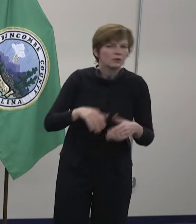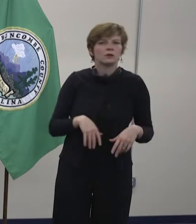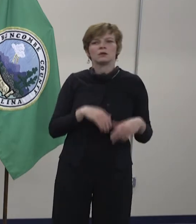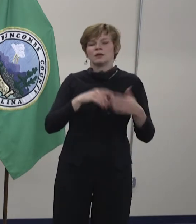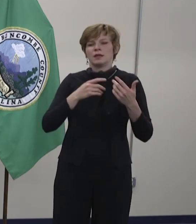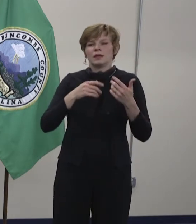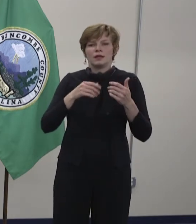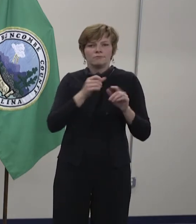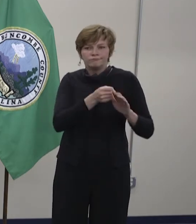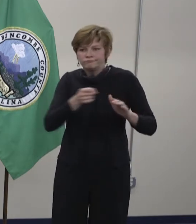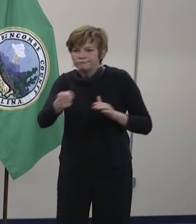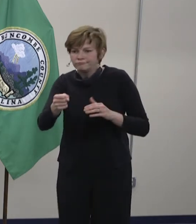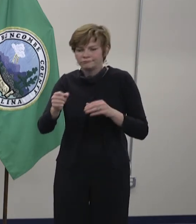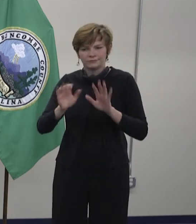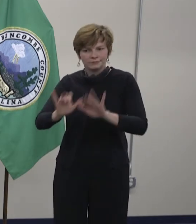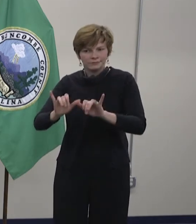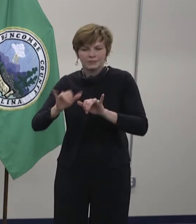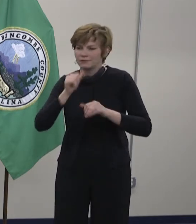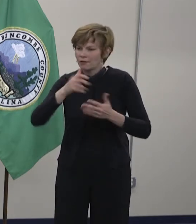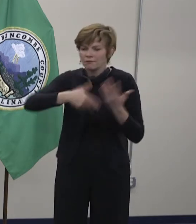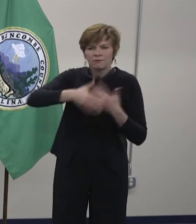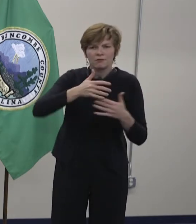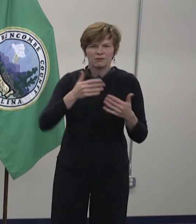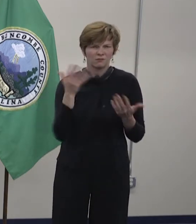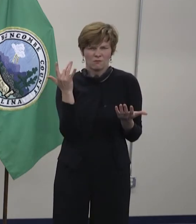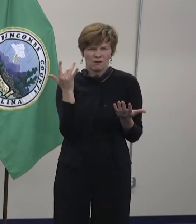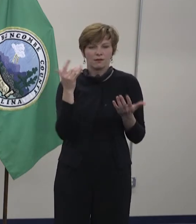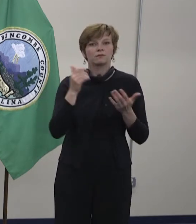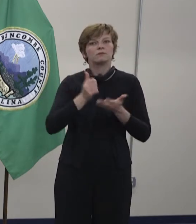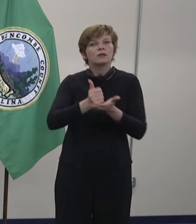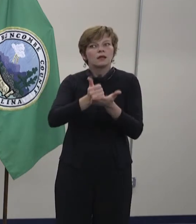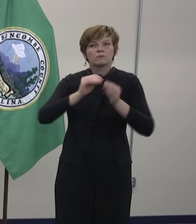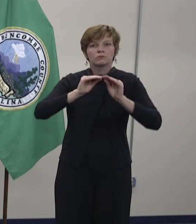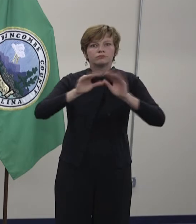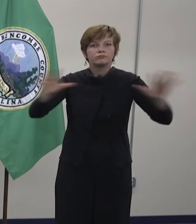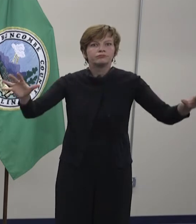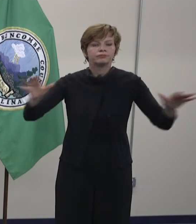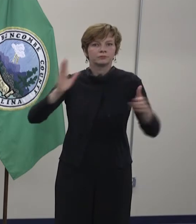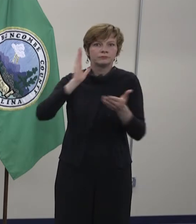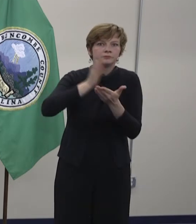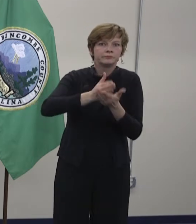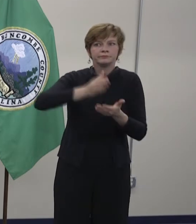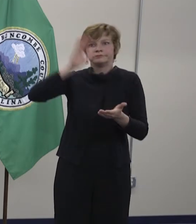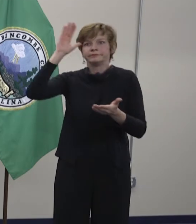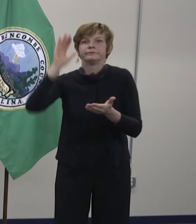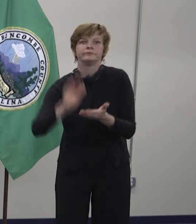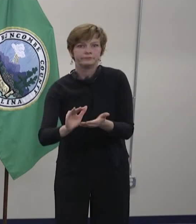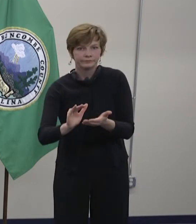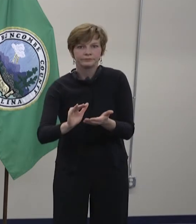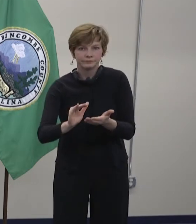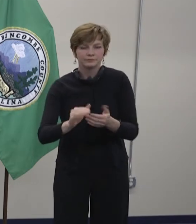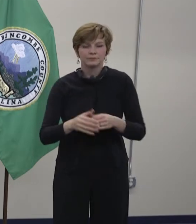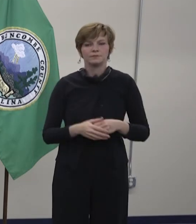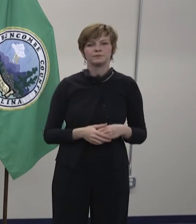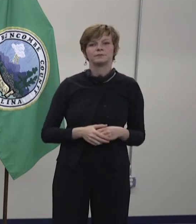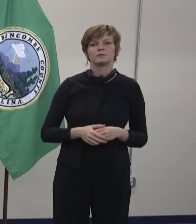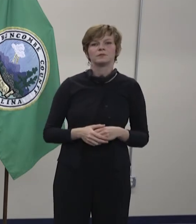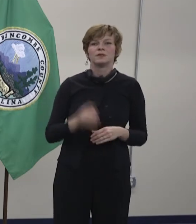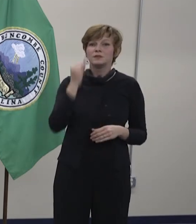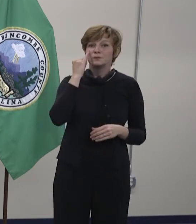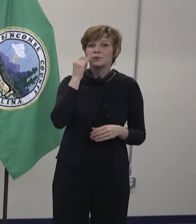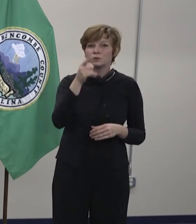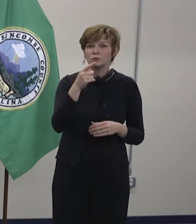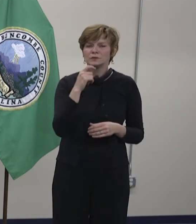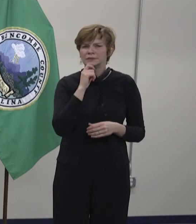Quickly identifying those with illness helps us slow the spread of virus in our community. If you are interested